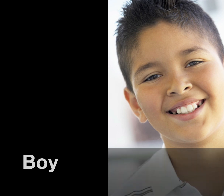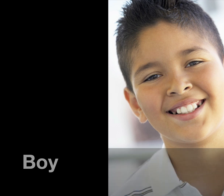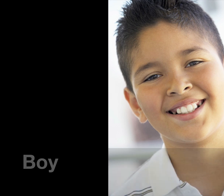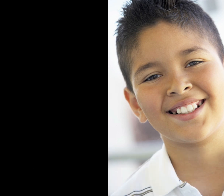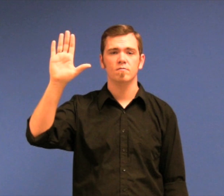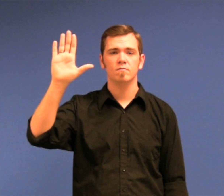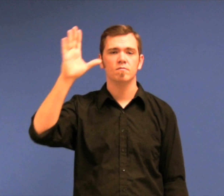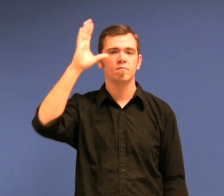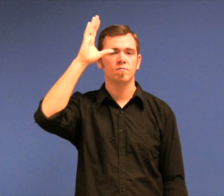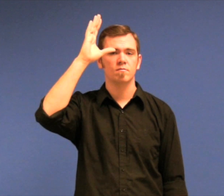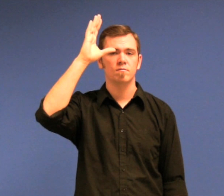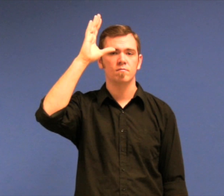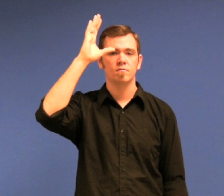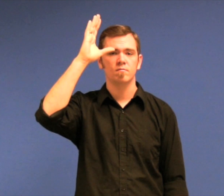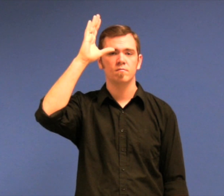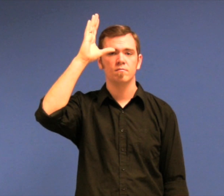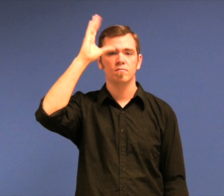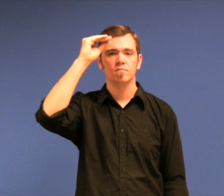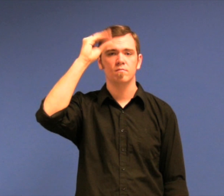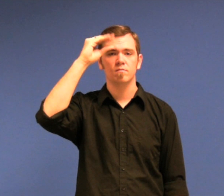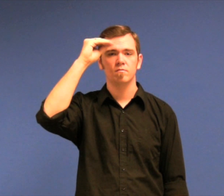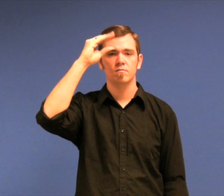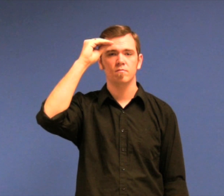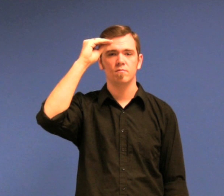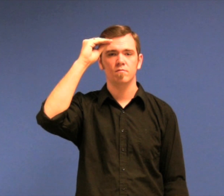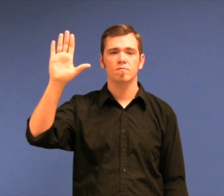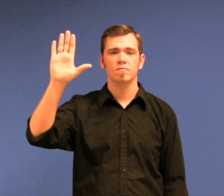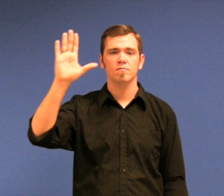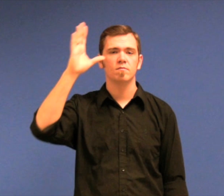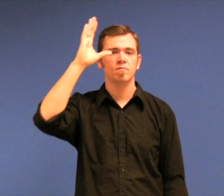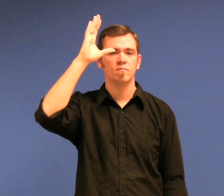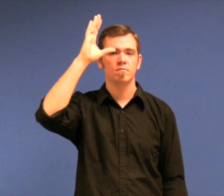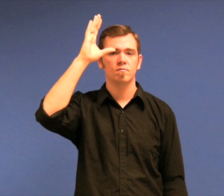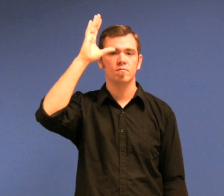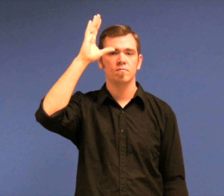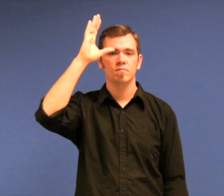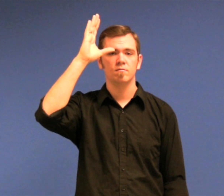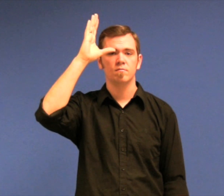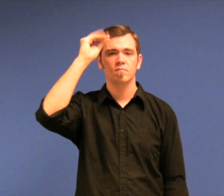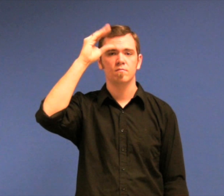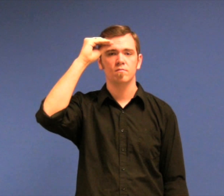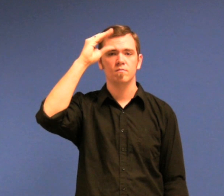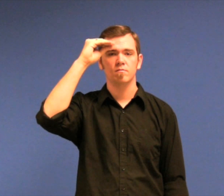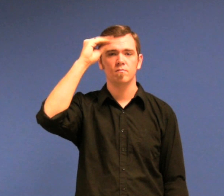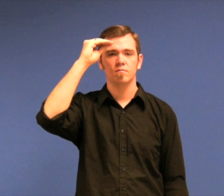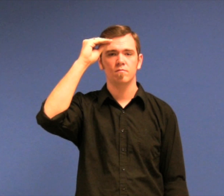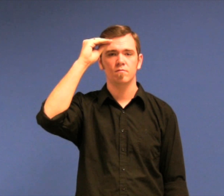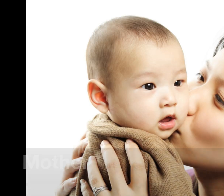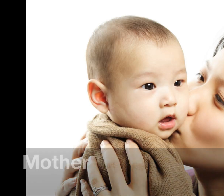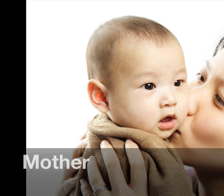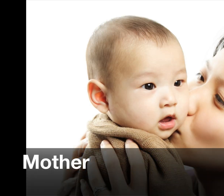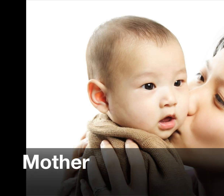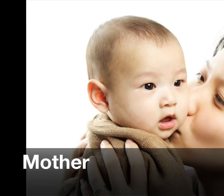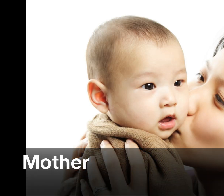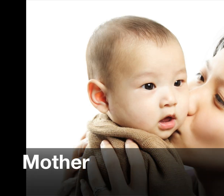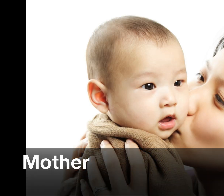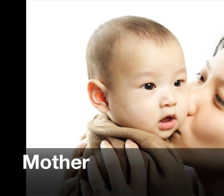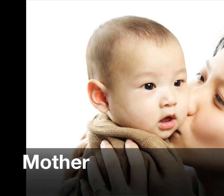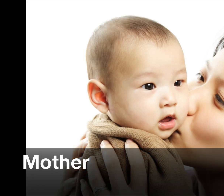little caps. It's boy. Boy. Notice it's at the top part of the head. Alright, now